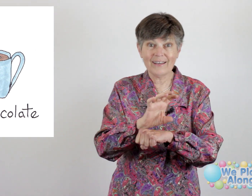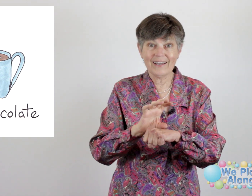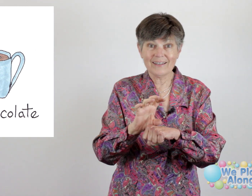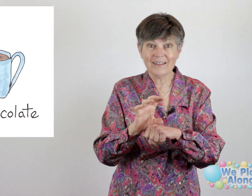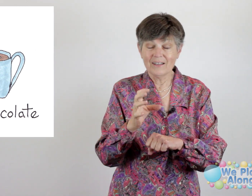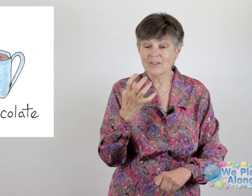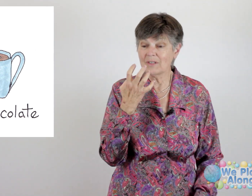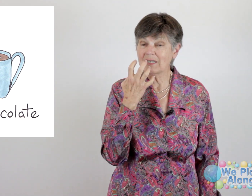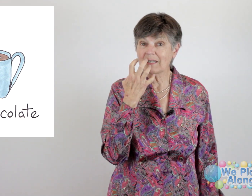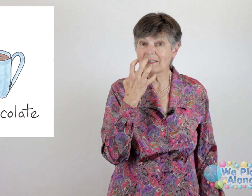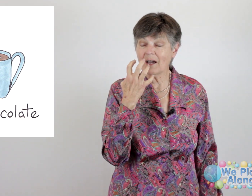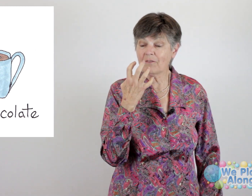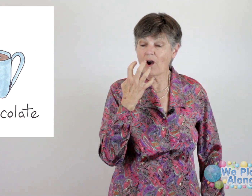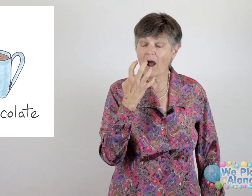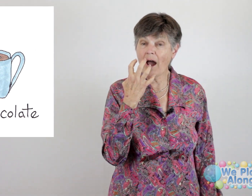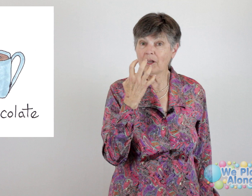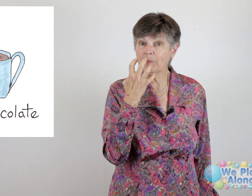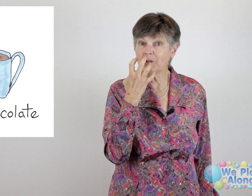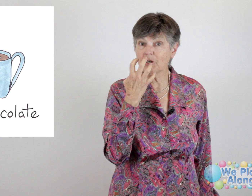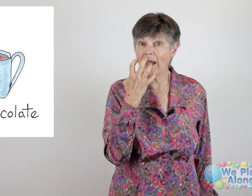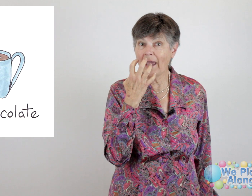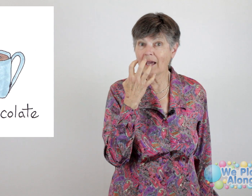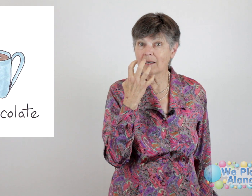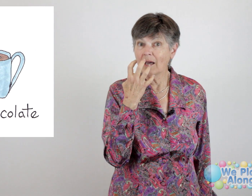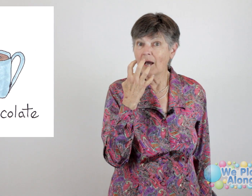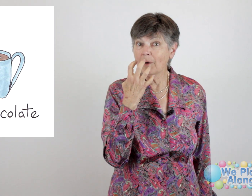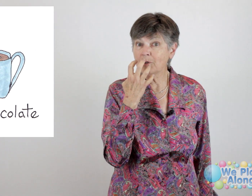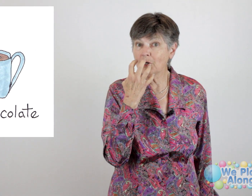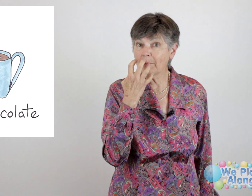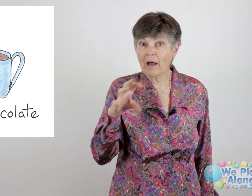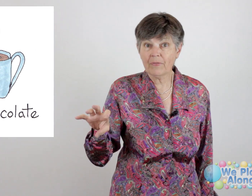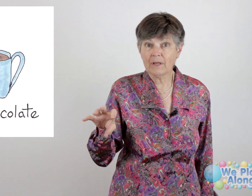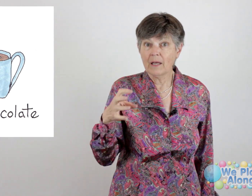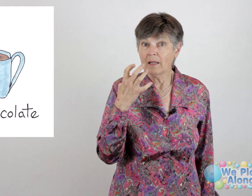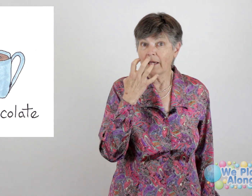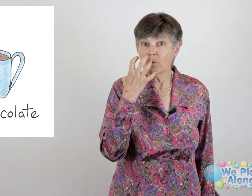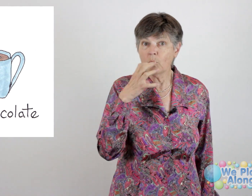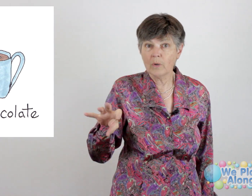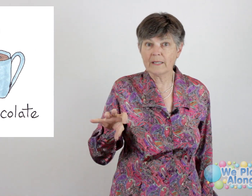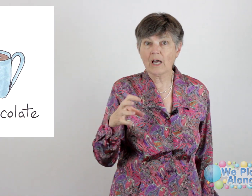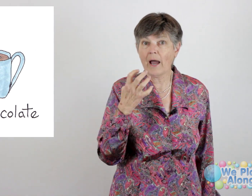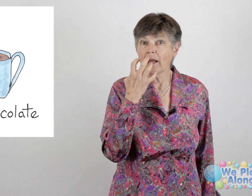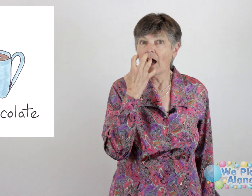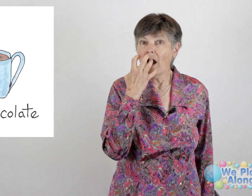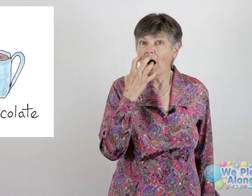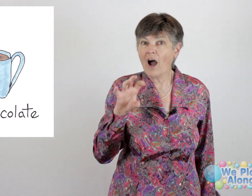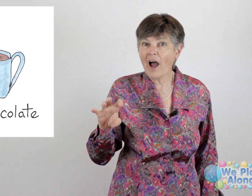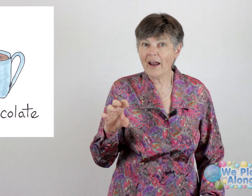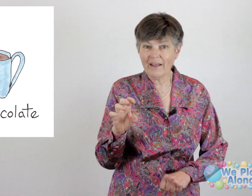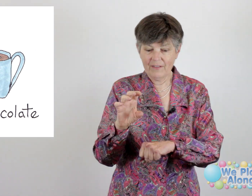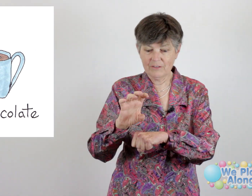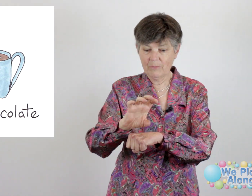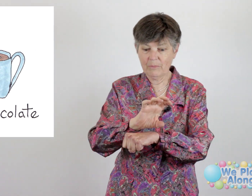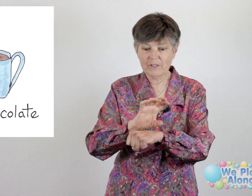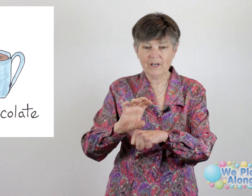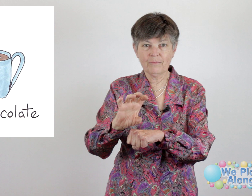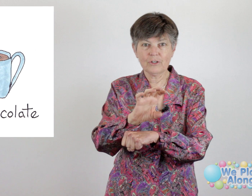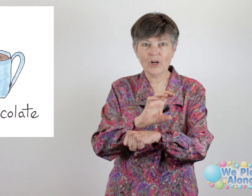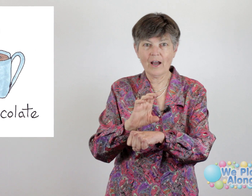chocolate. So this is a sign for hot. You put your hand up to your mouth and whoo, it's hot. Hot, and then remember the sign for chocolate,